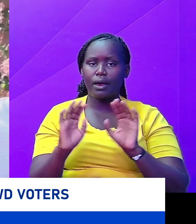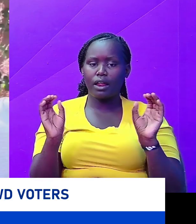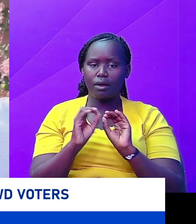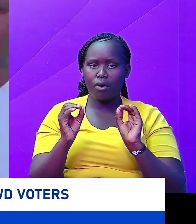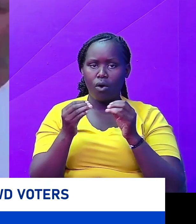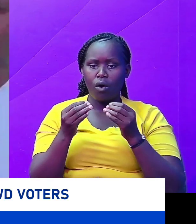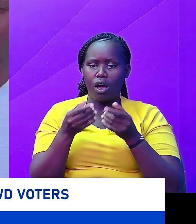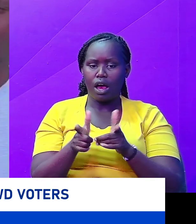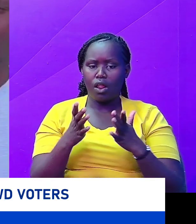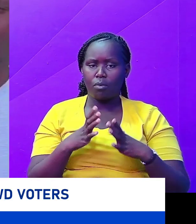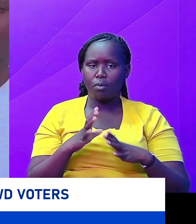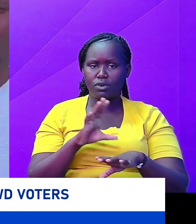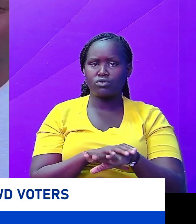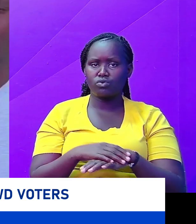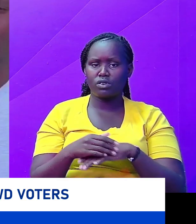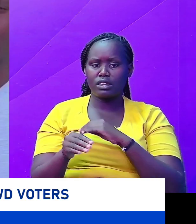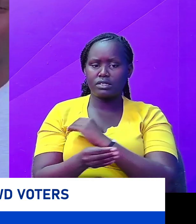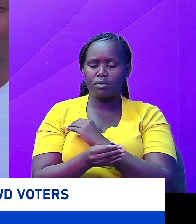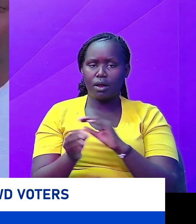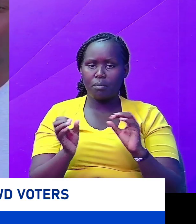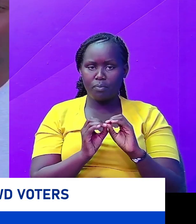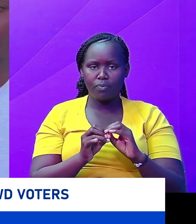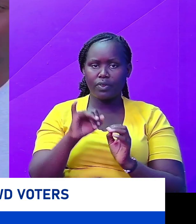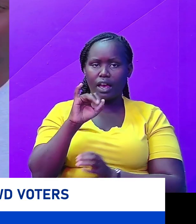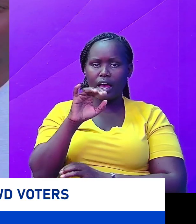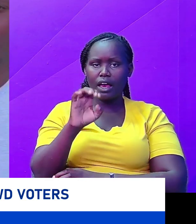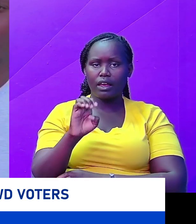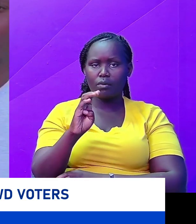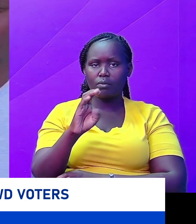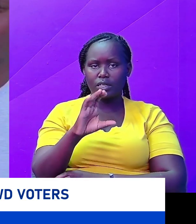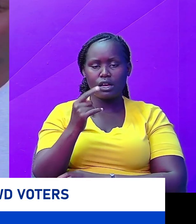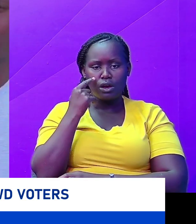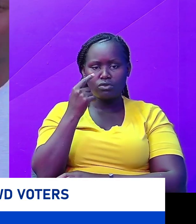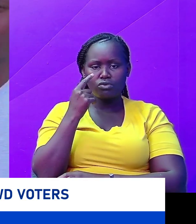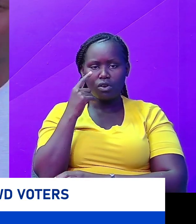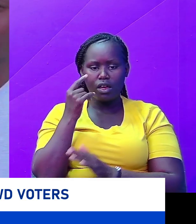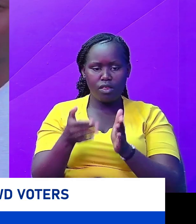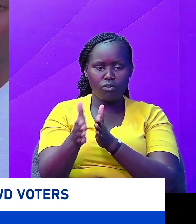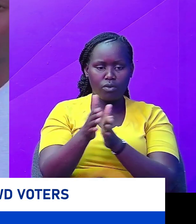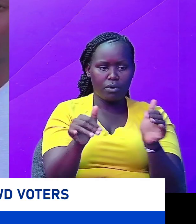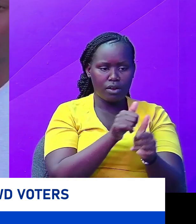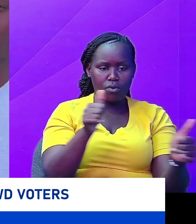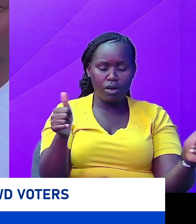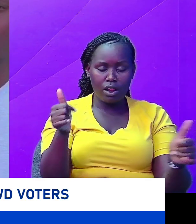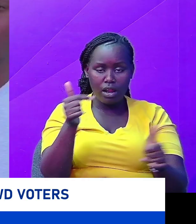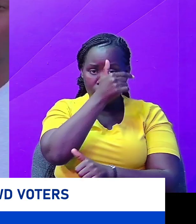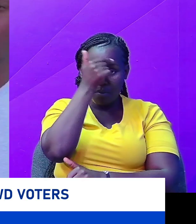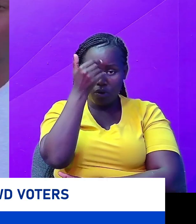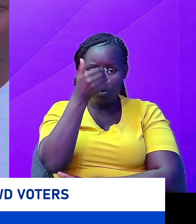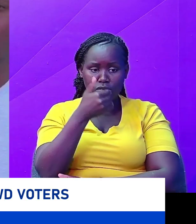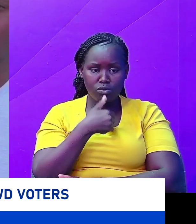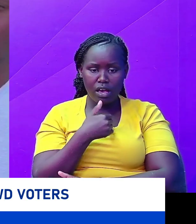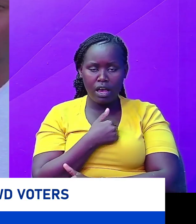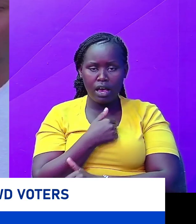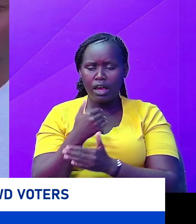au hongo. Shirika ambalo ni IEBC tunaona ya kwamba wamejitayarisha vilivyo, kwa sababu kulikuwa na dosari